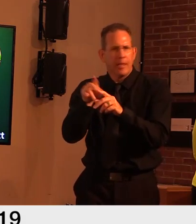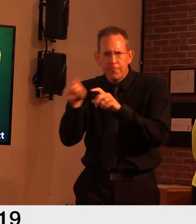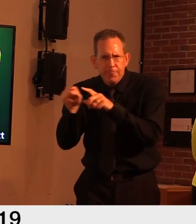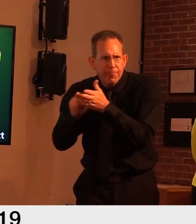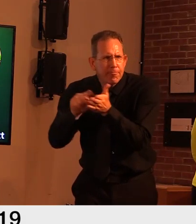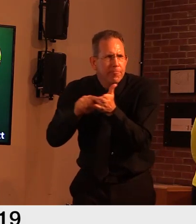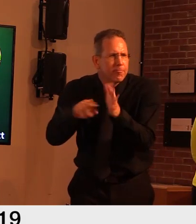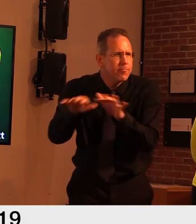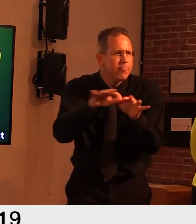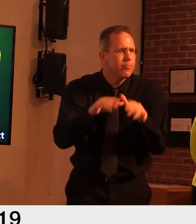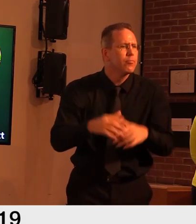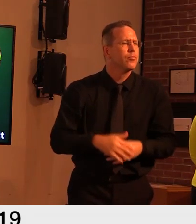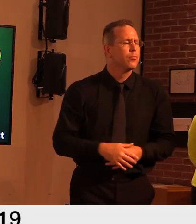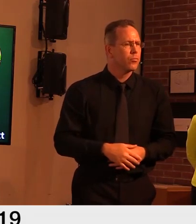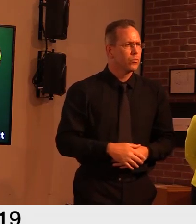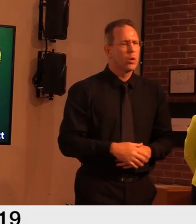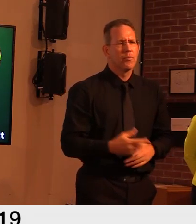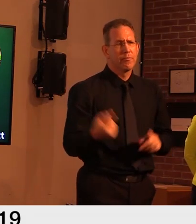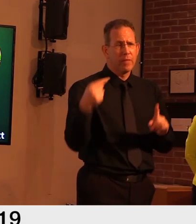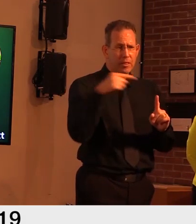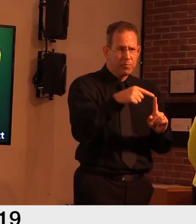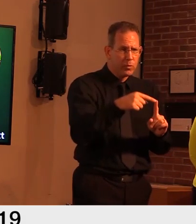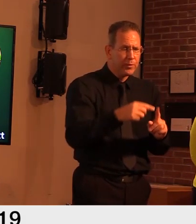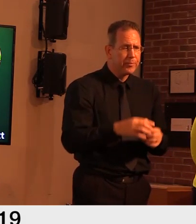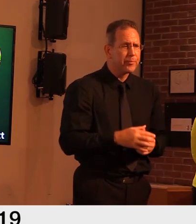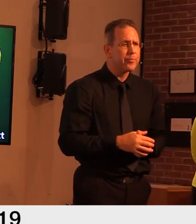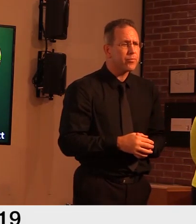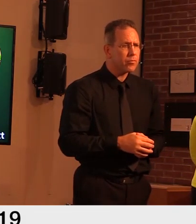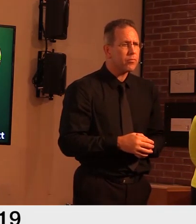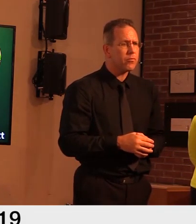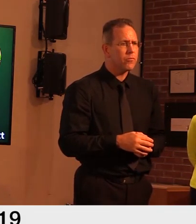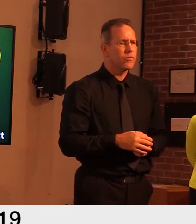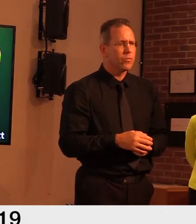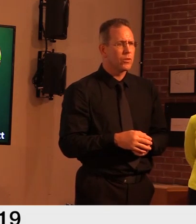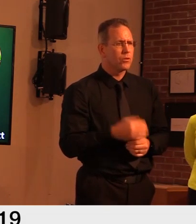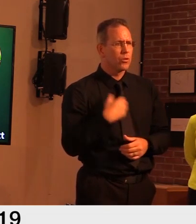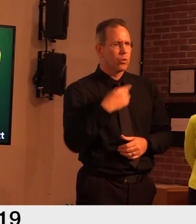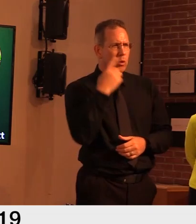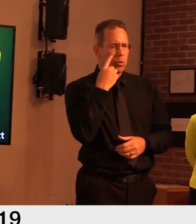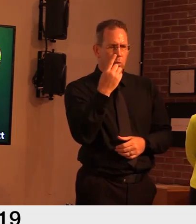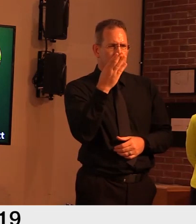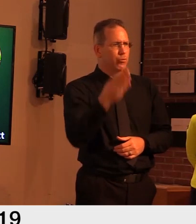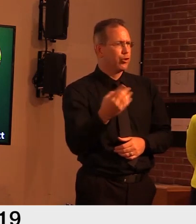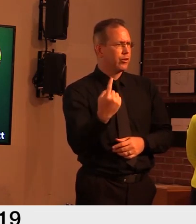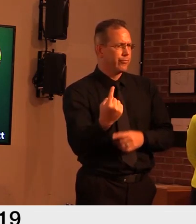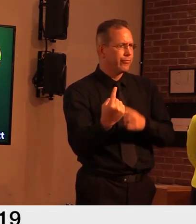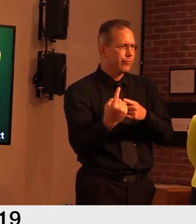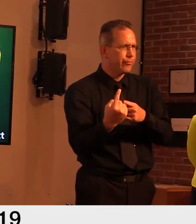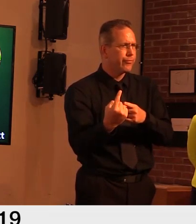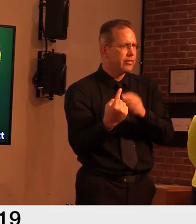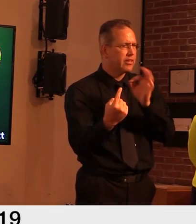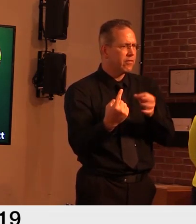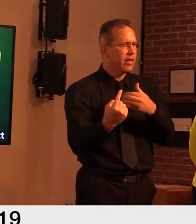And even in the country, things were beginning to move, but certainly not here in the Northeast. So